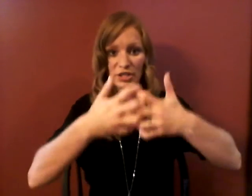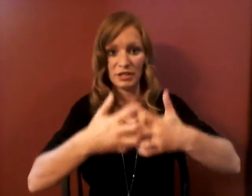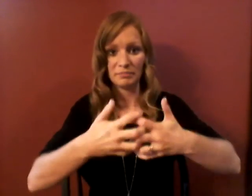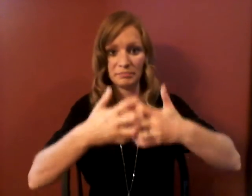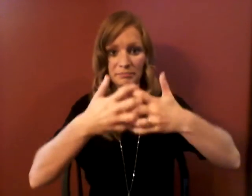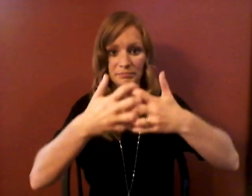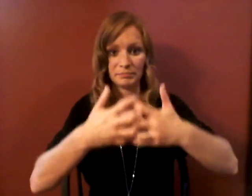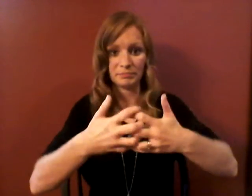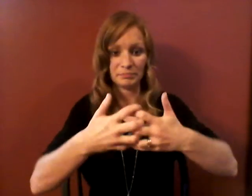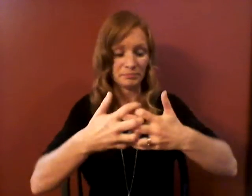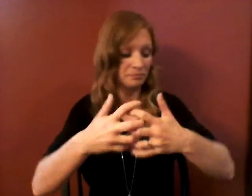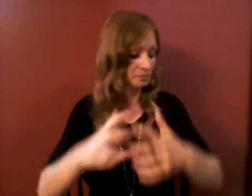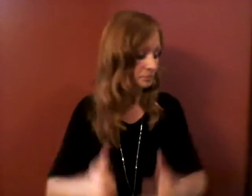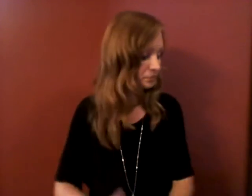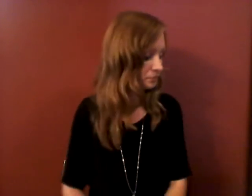machine.